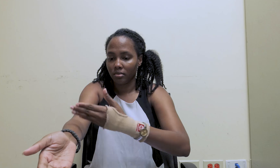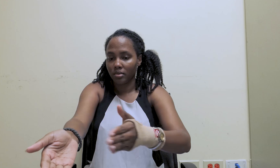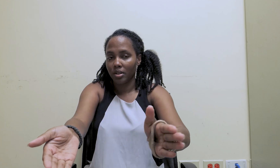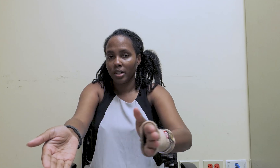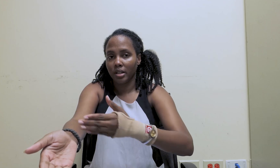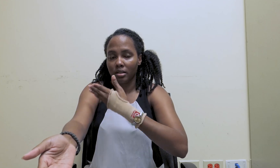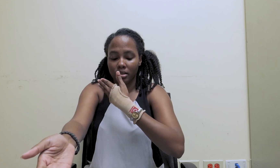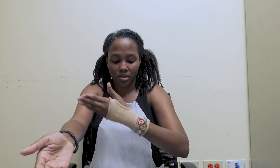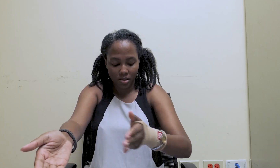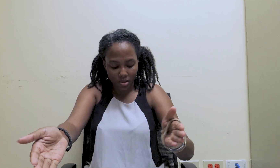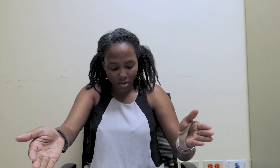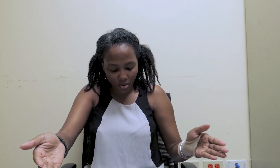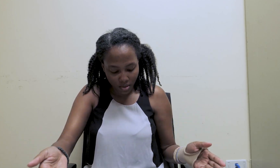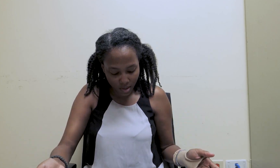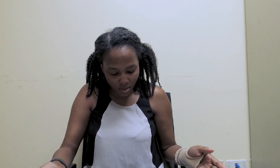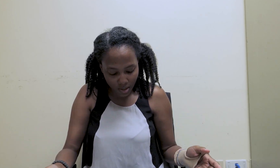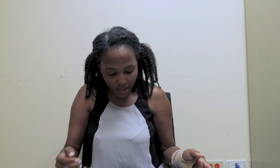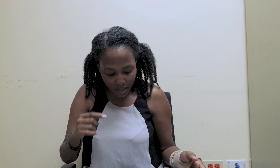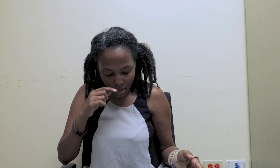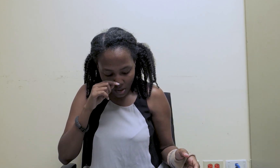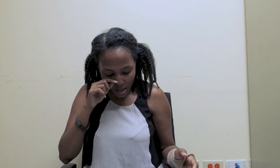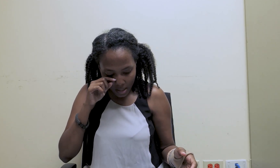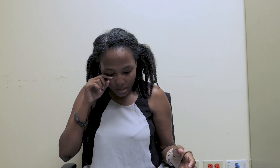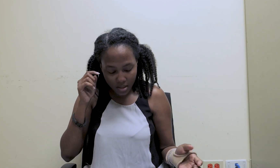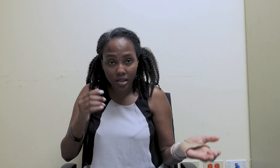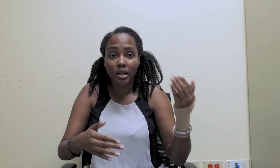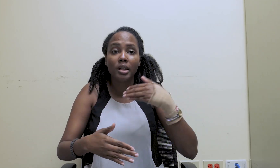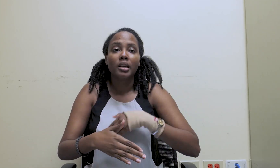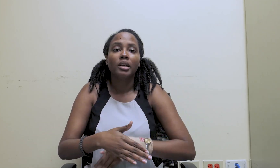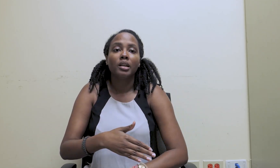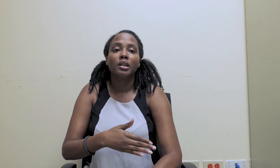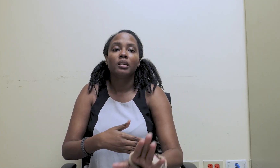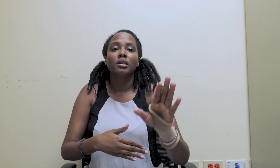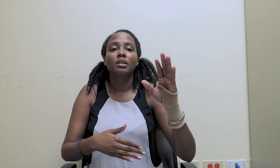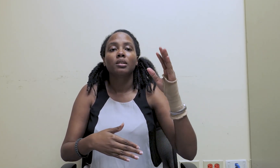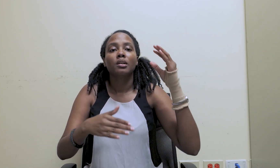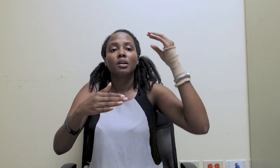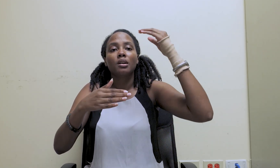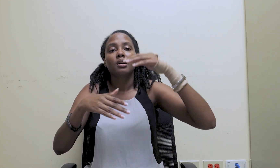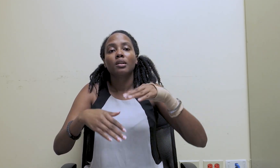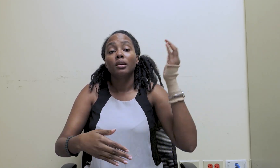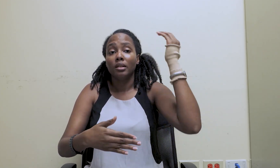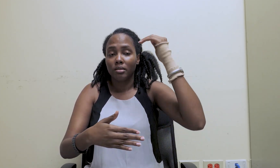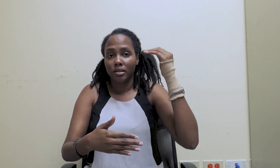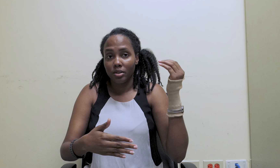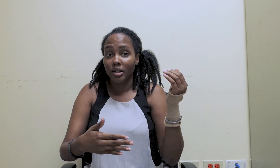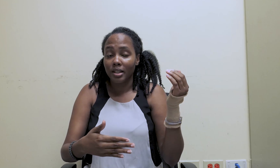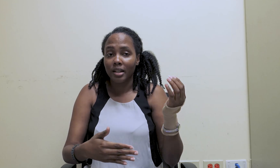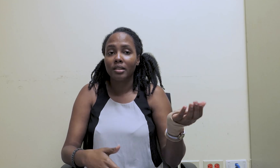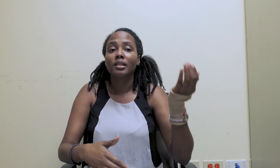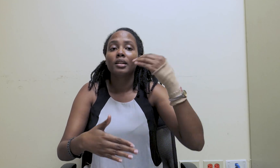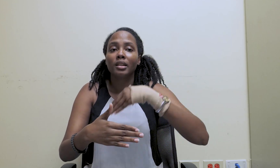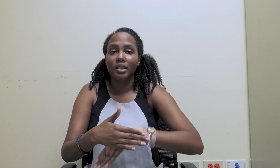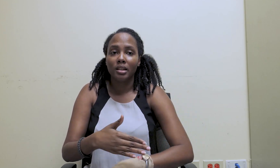All right. So let's do that line. In our hearts. Let's do that again.